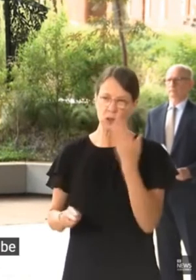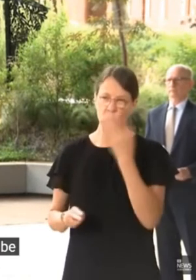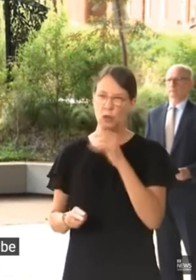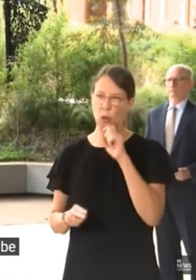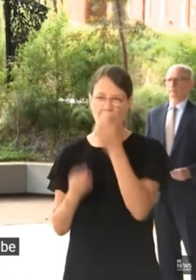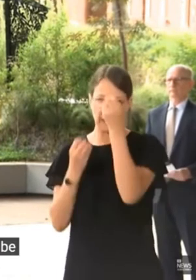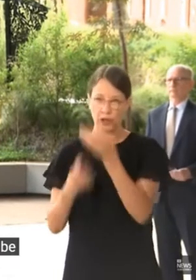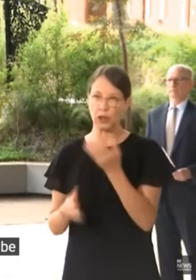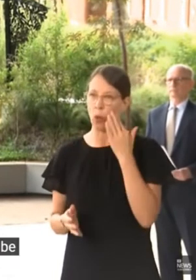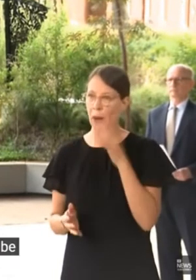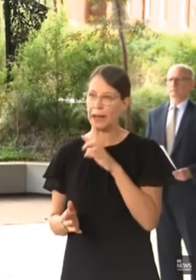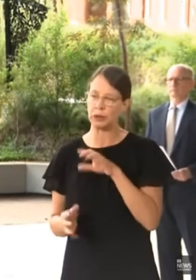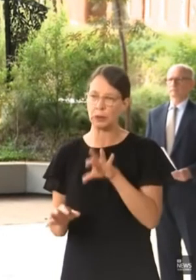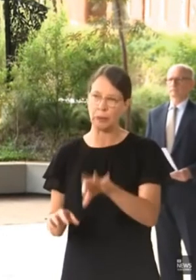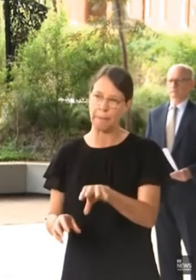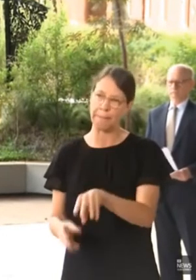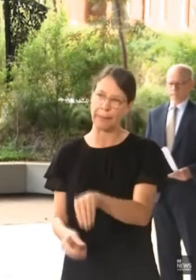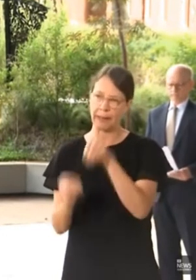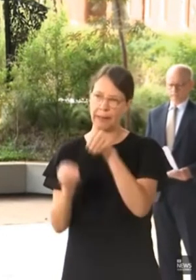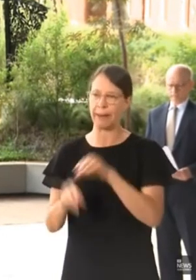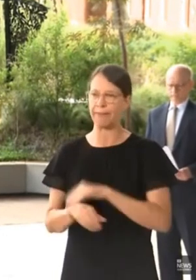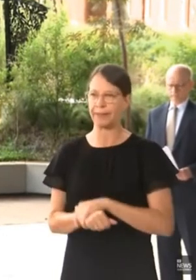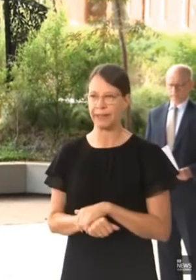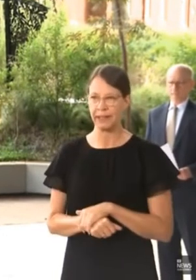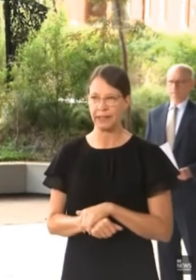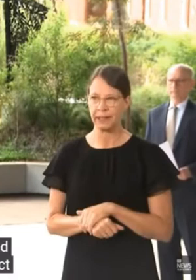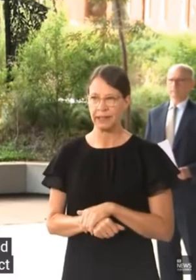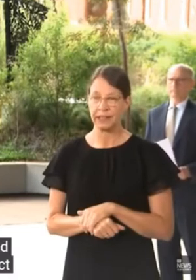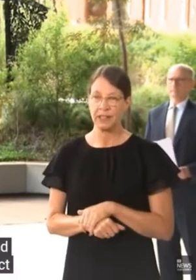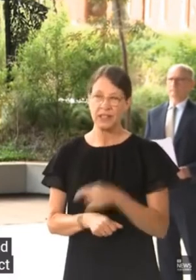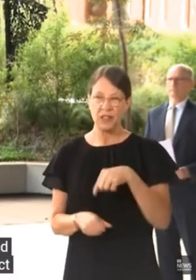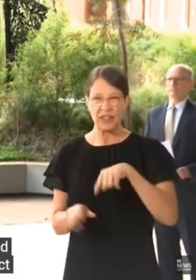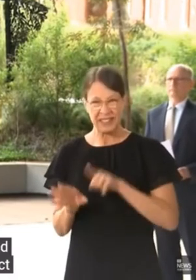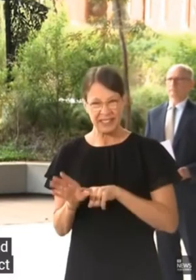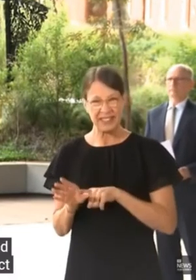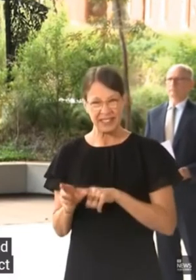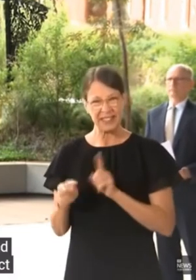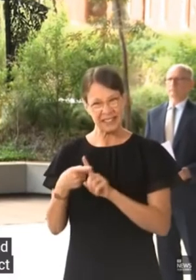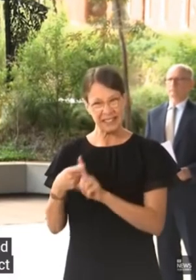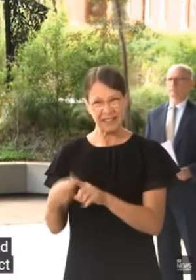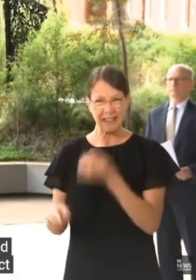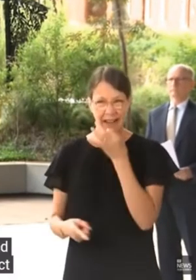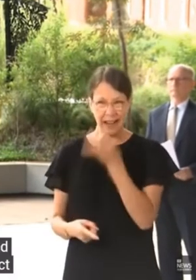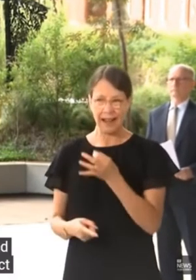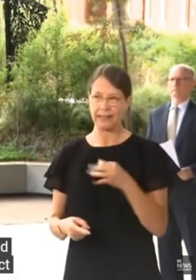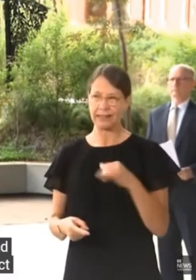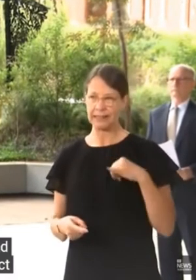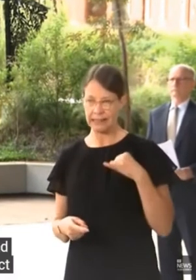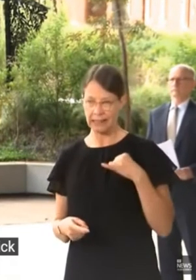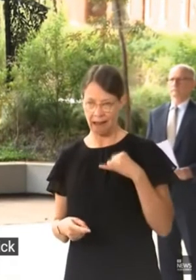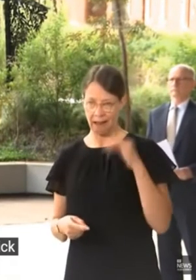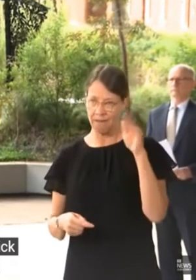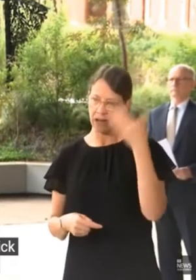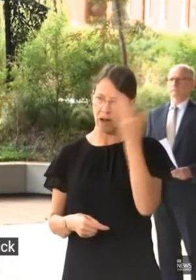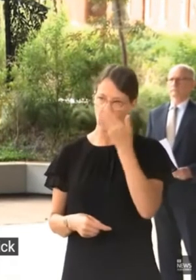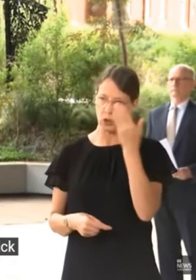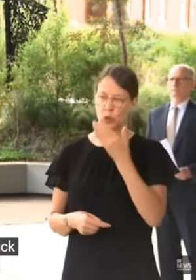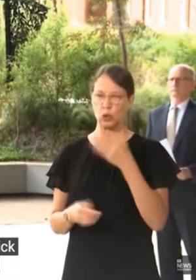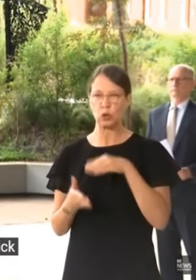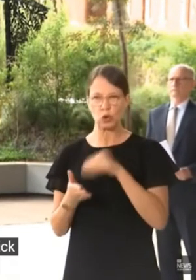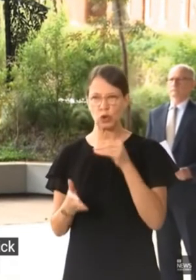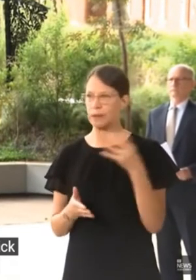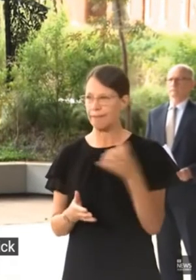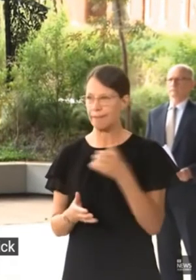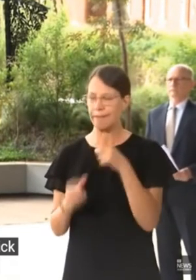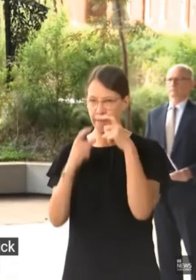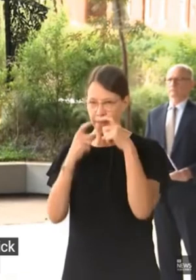year, we will continue to ask our staff and high school students to wear masks when they are in the classroom. We are providing surgical masks